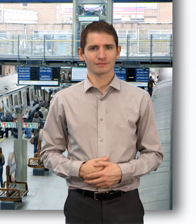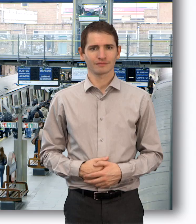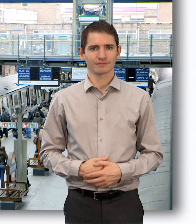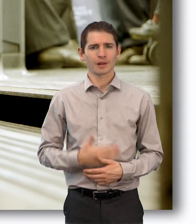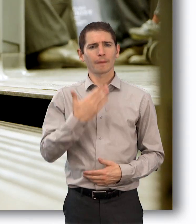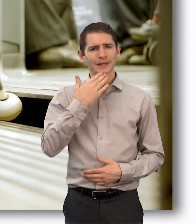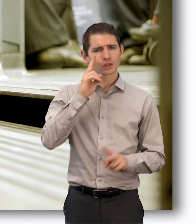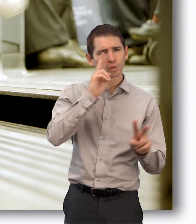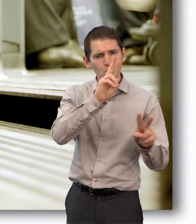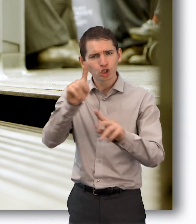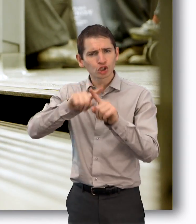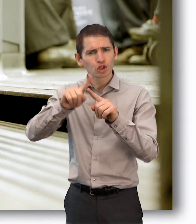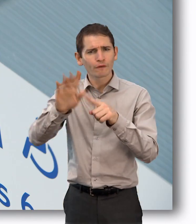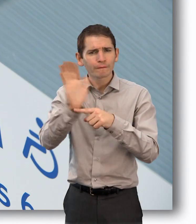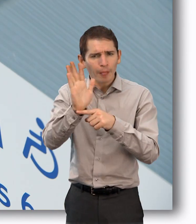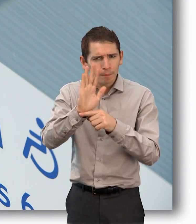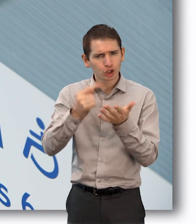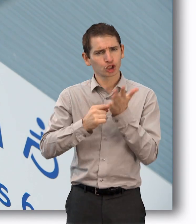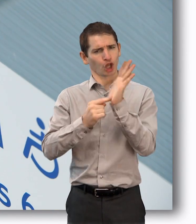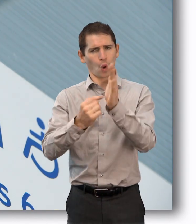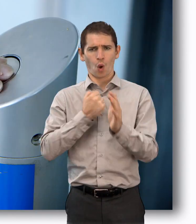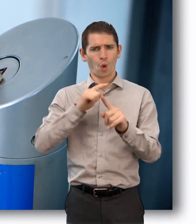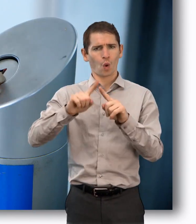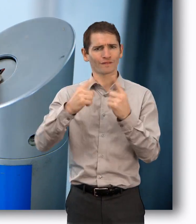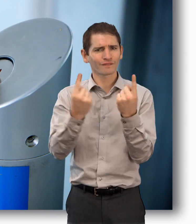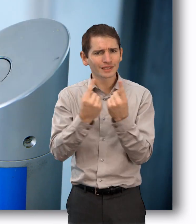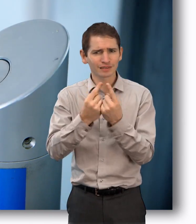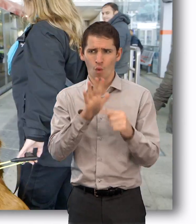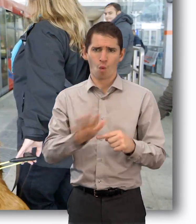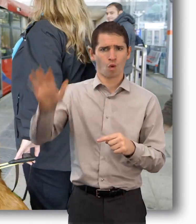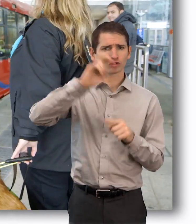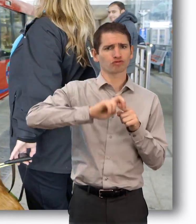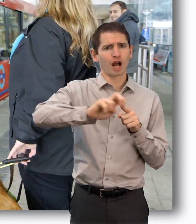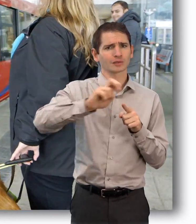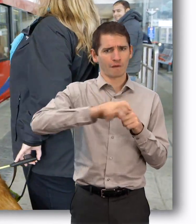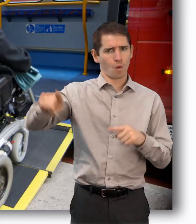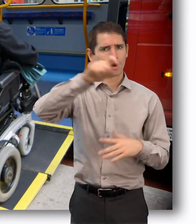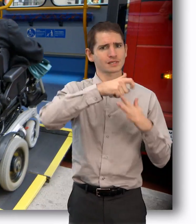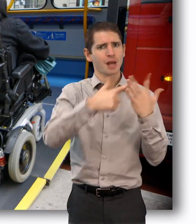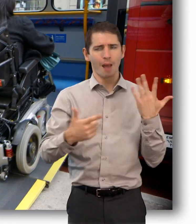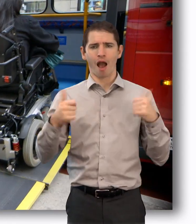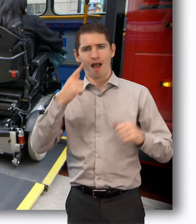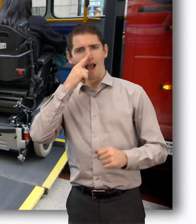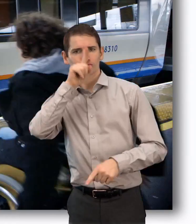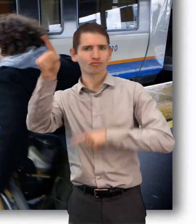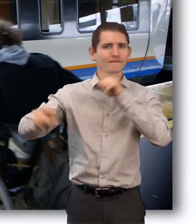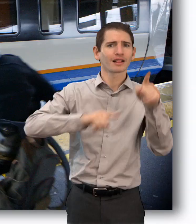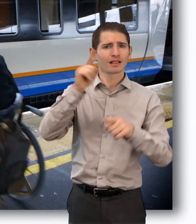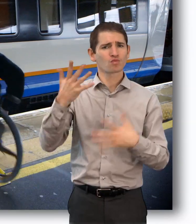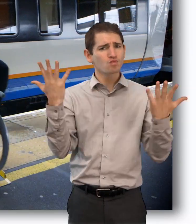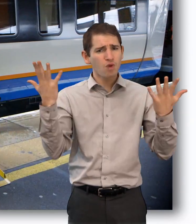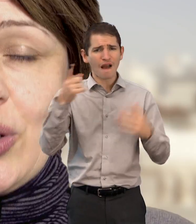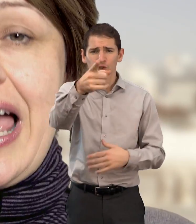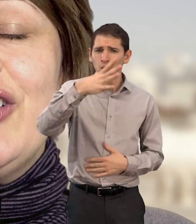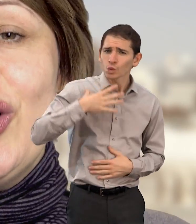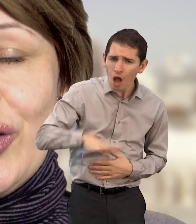Please take time to watch the other films, which demonstrate the facilities available across the transport network to help disabled people get